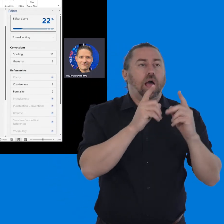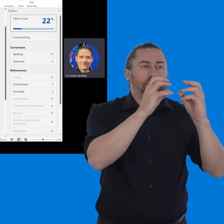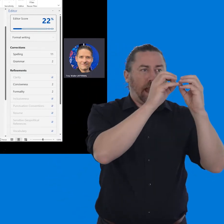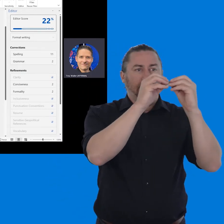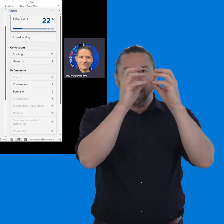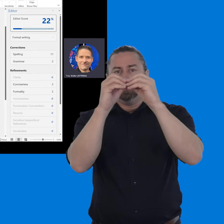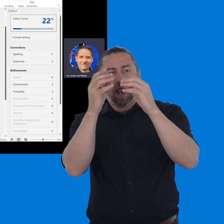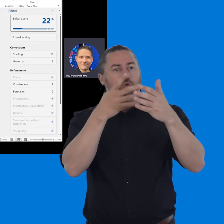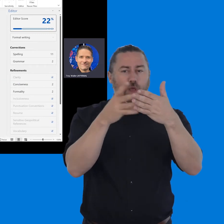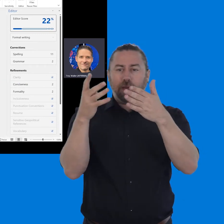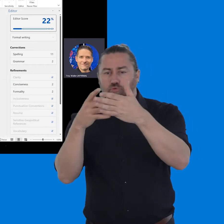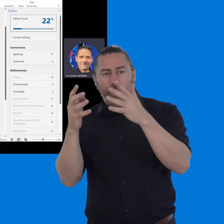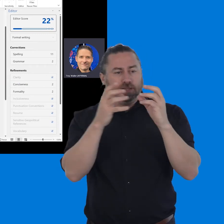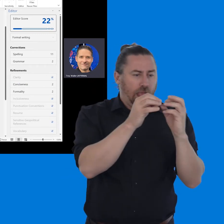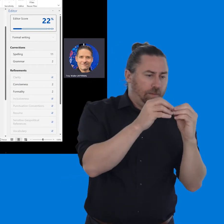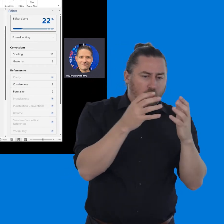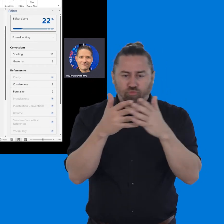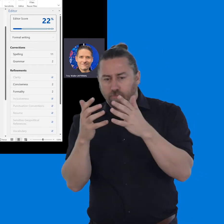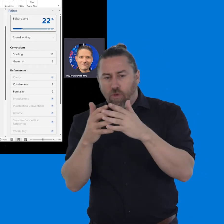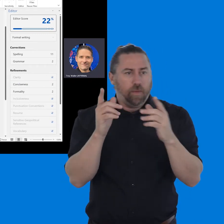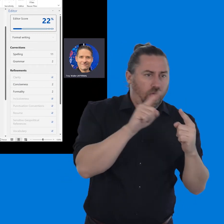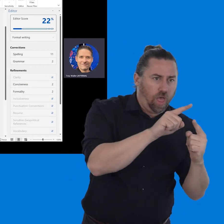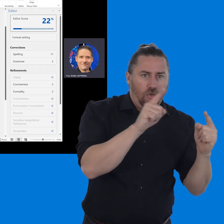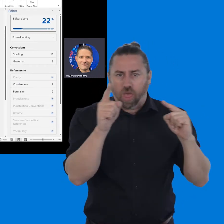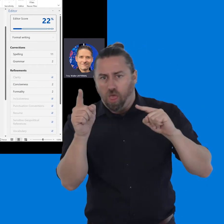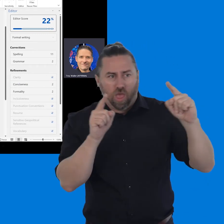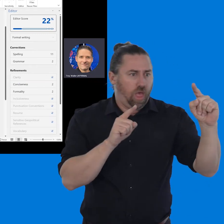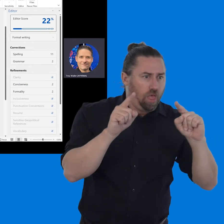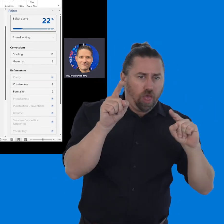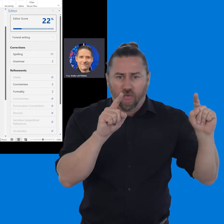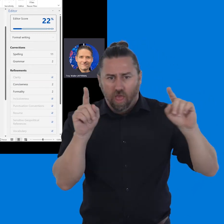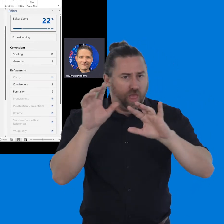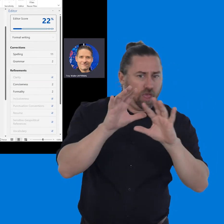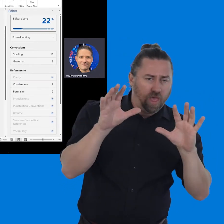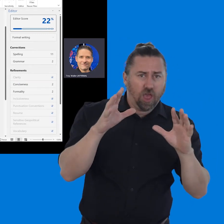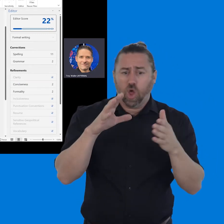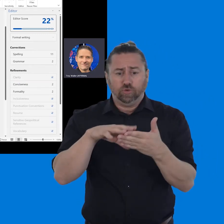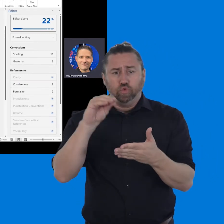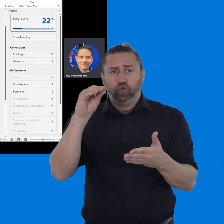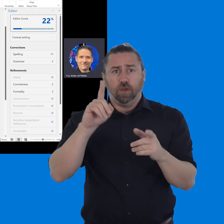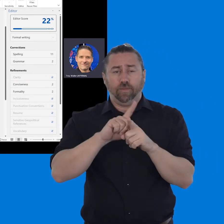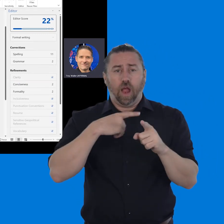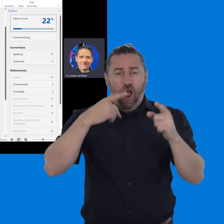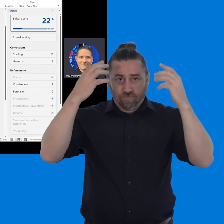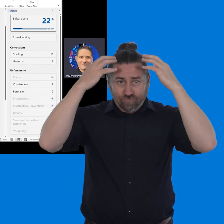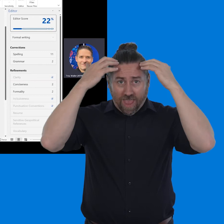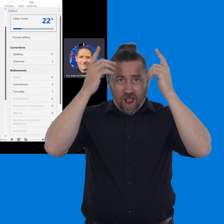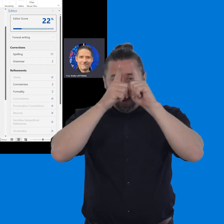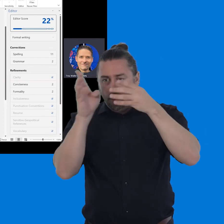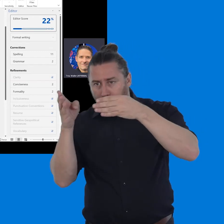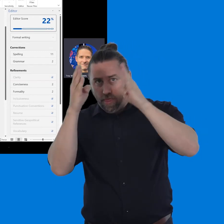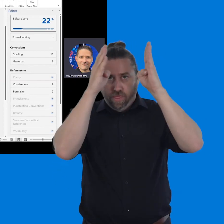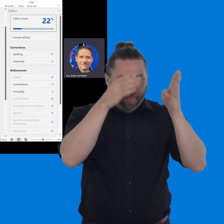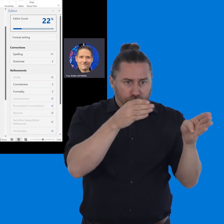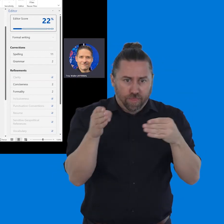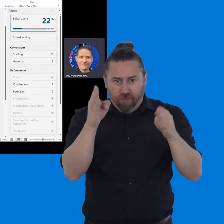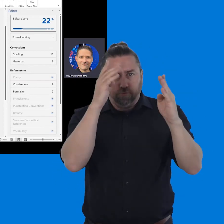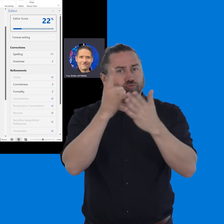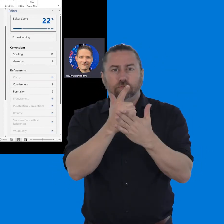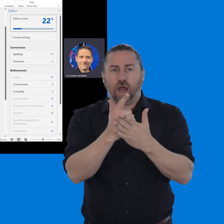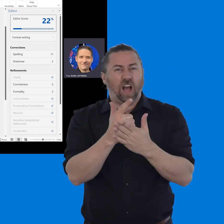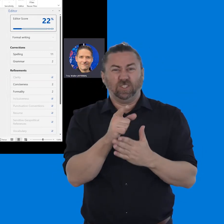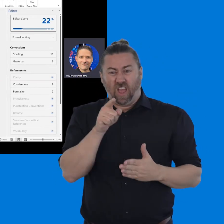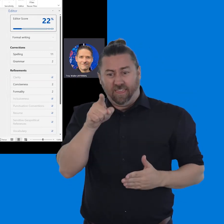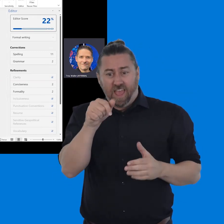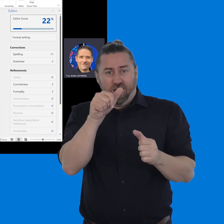go, as a lot of us do, spelling, grammar, spelling, you know, back and forth, right? And for some kids, it means, you know, changing channels in their